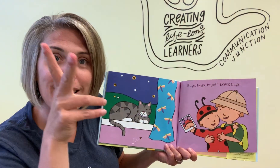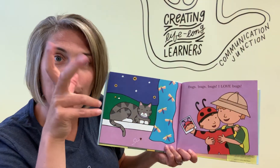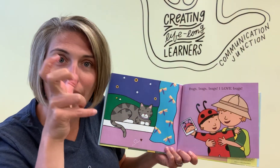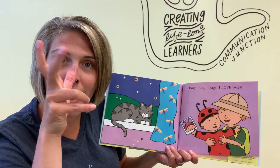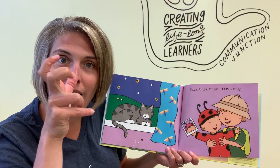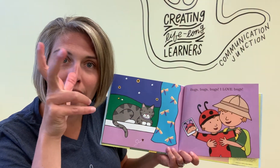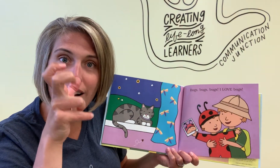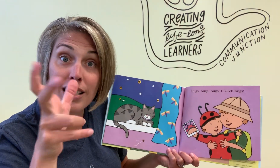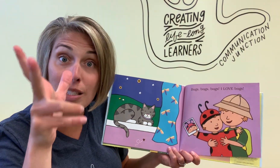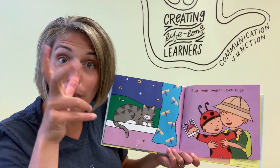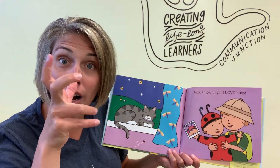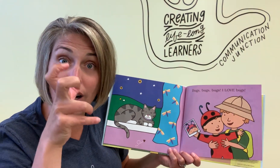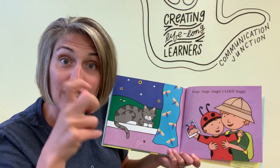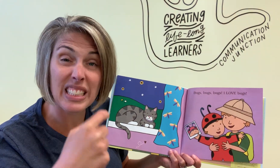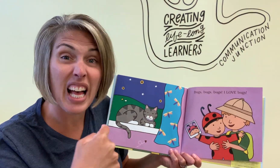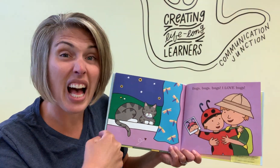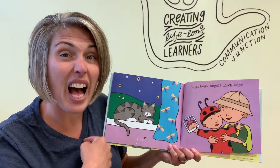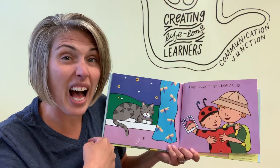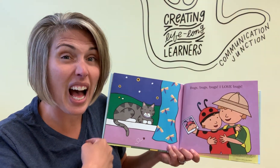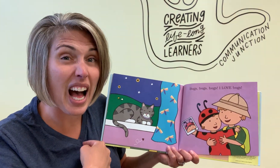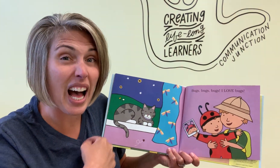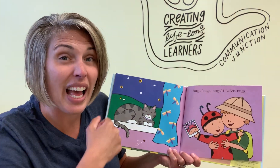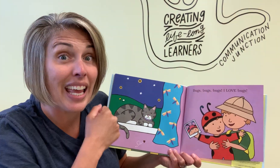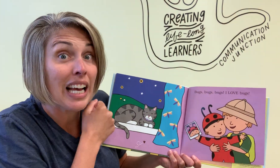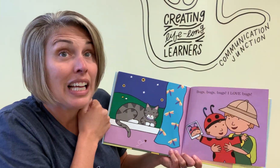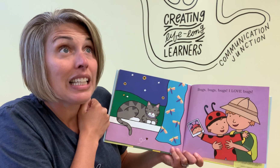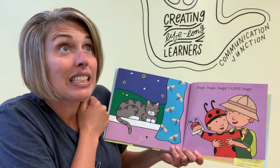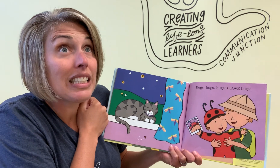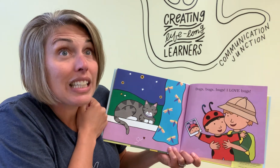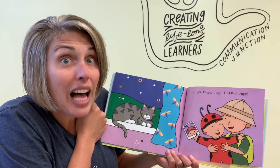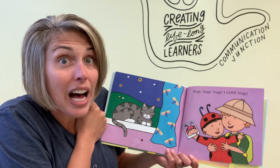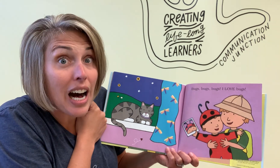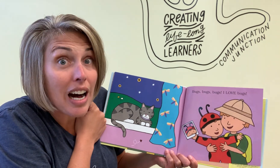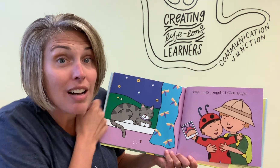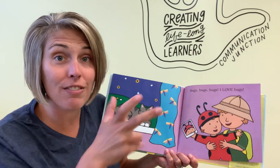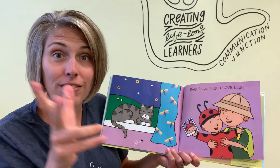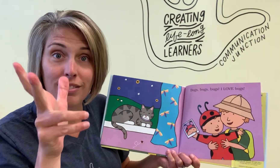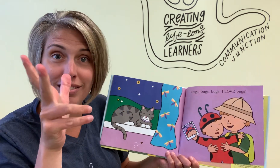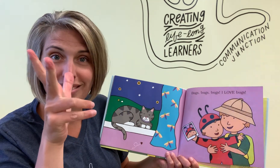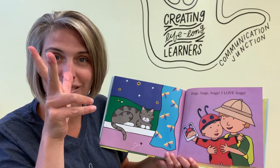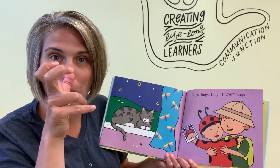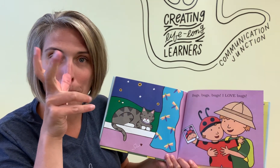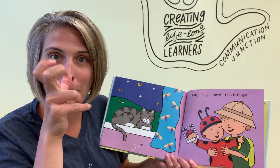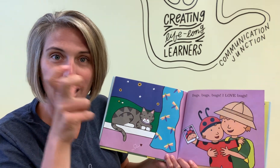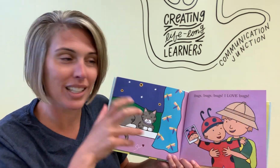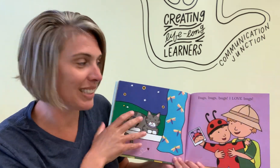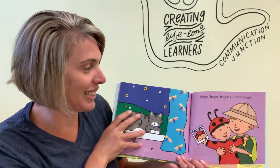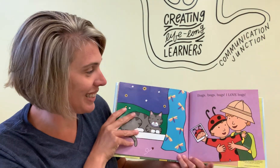Bugs, bugs, bugs. I love bugs.